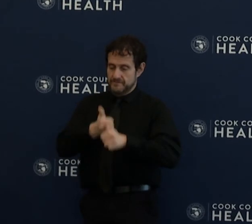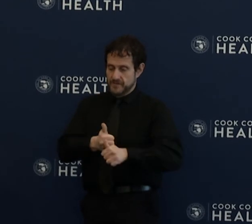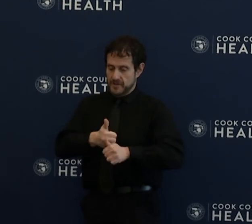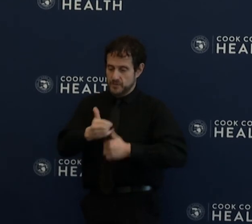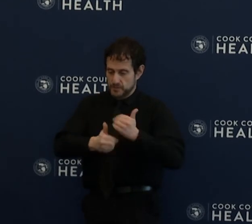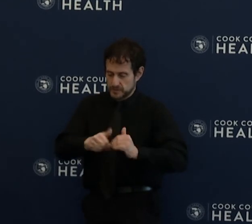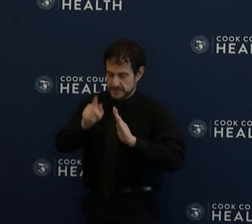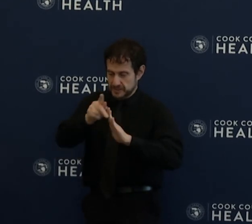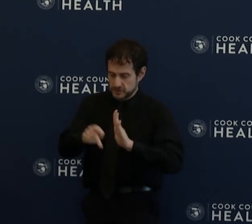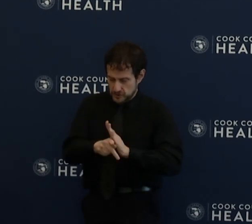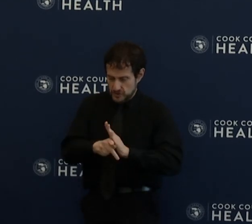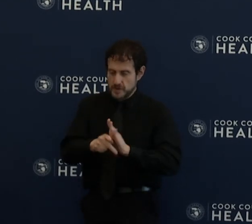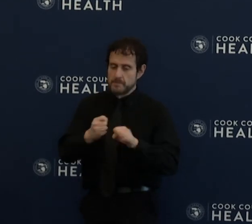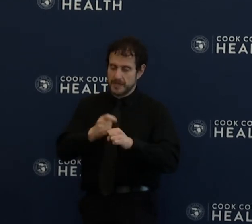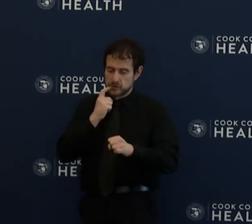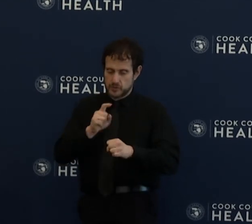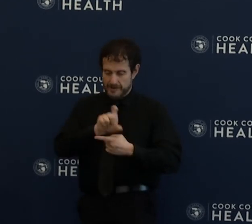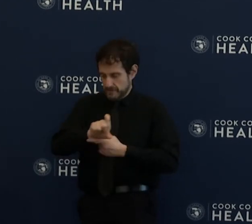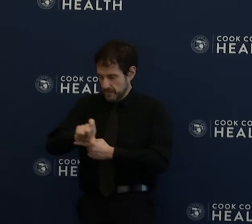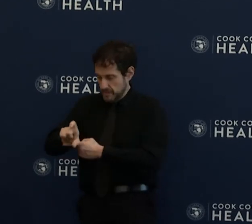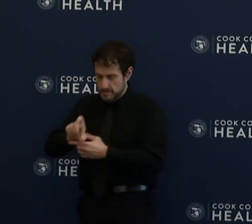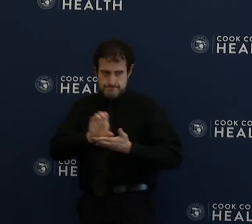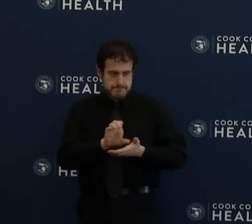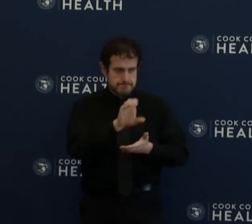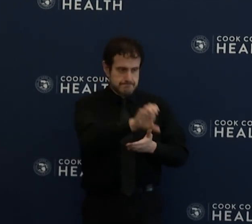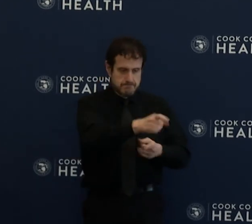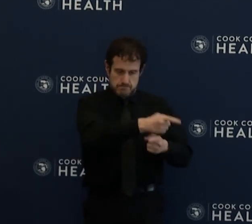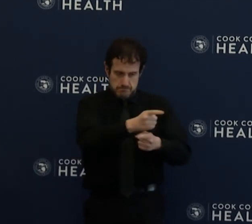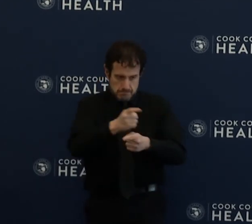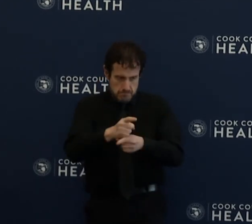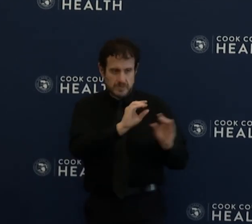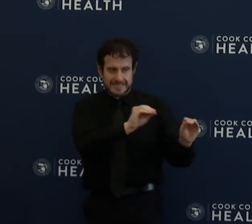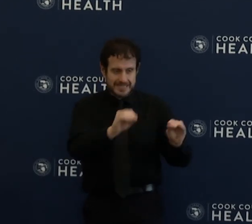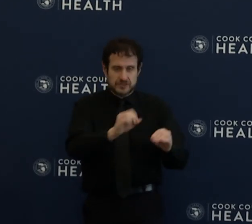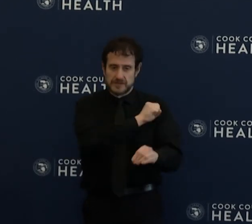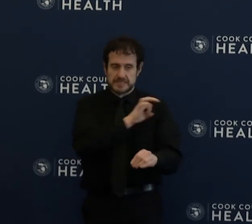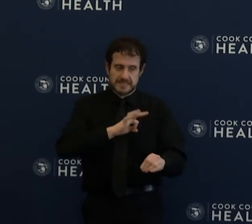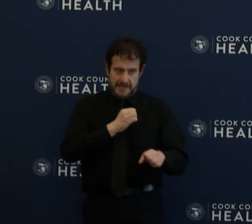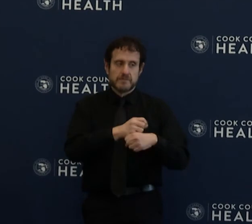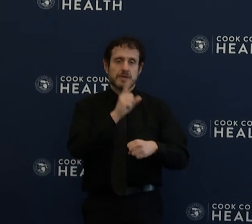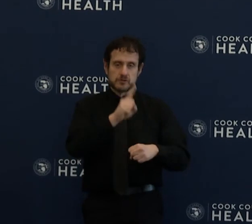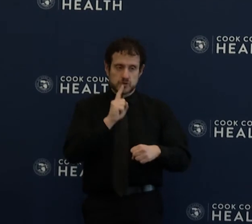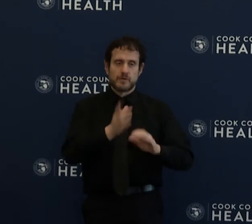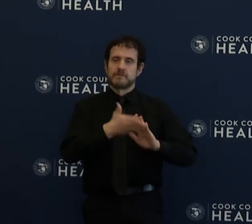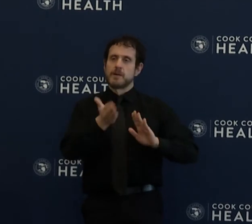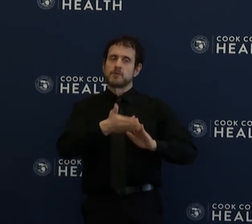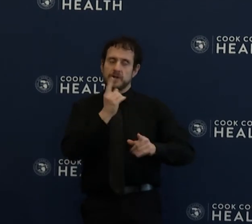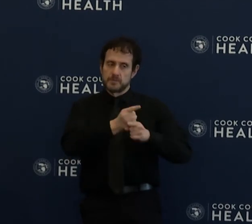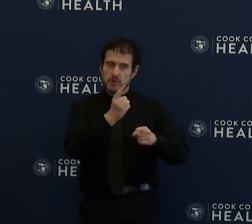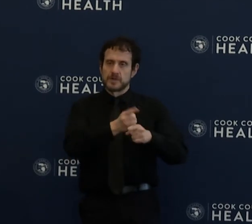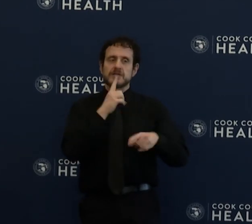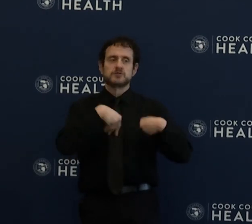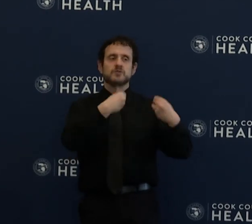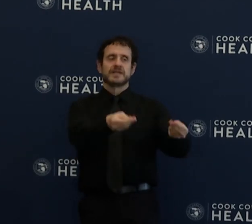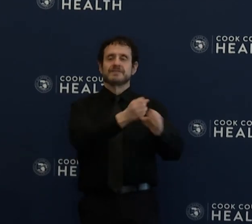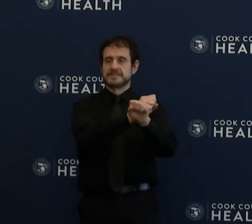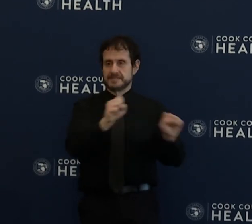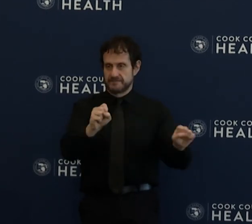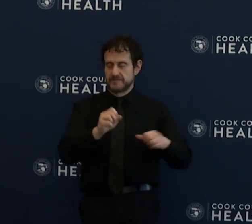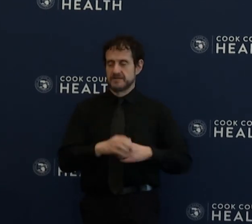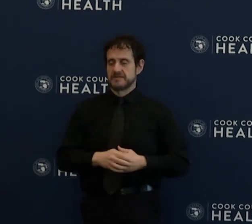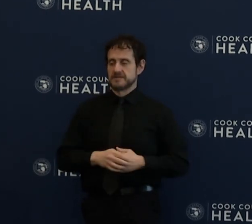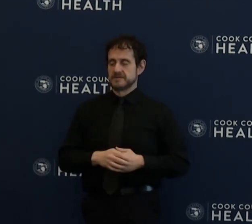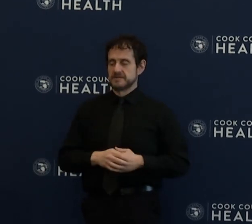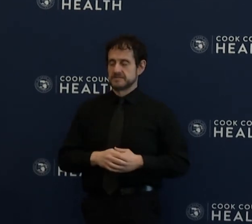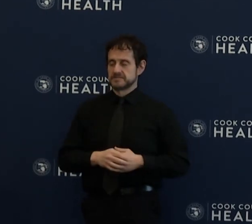protocols, our dosing, training our staff, and ensuring that we have the operations ready to give it safely. And so that, I would say, where it's at, really